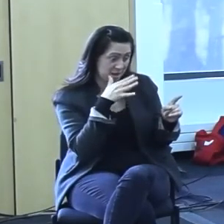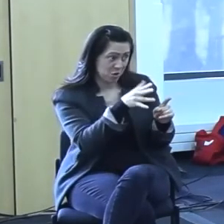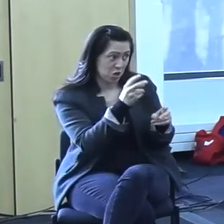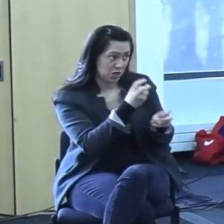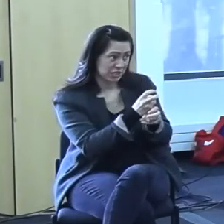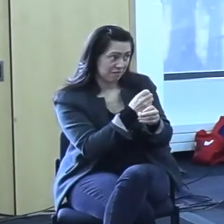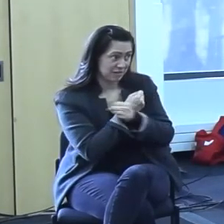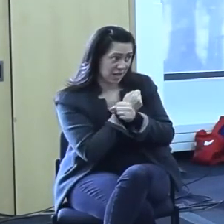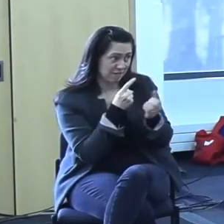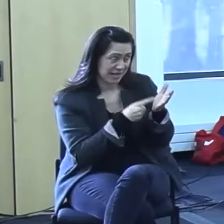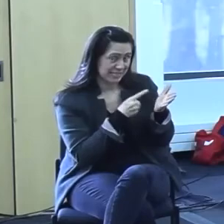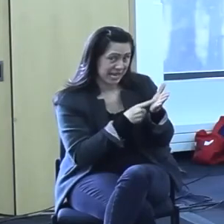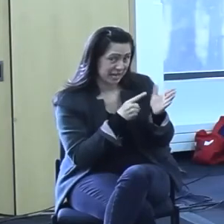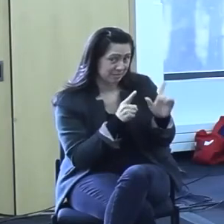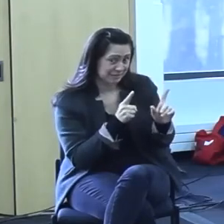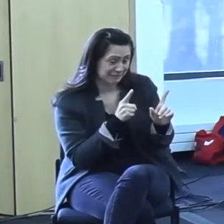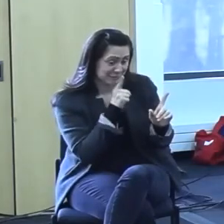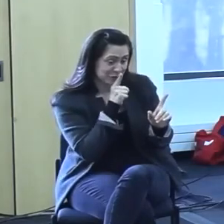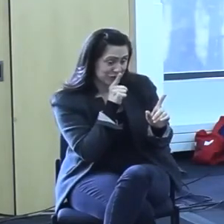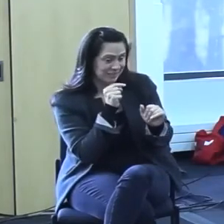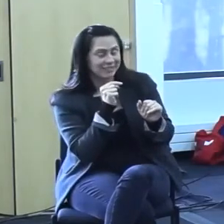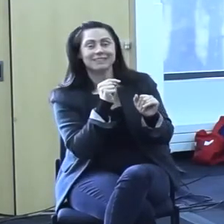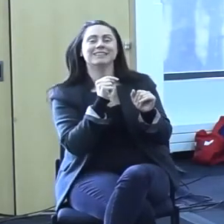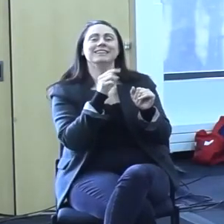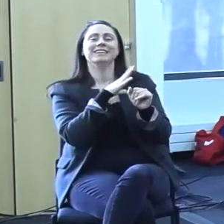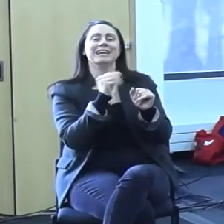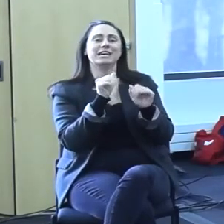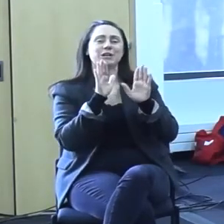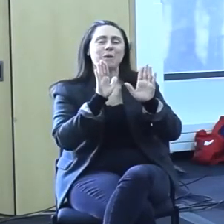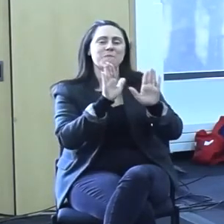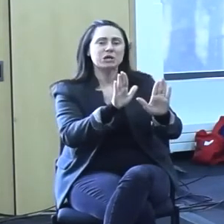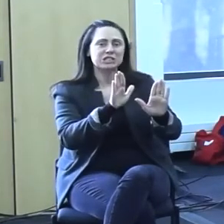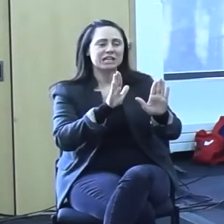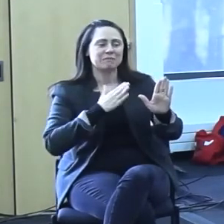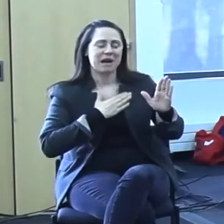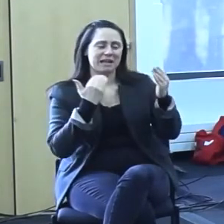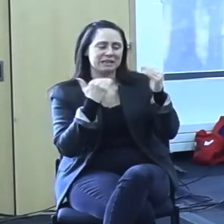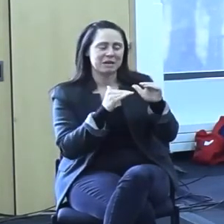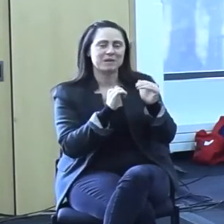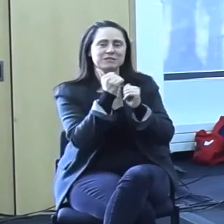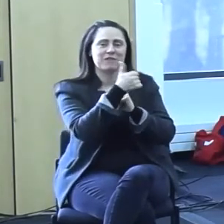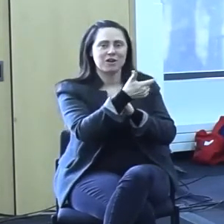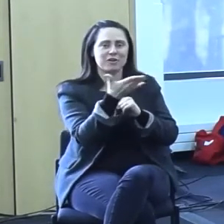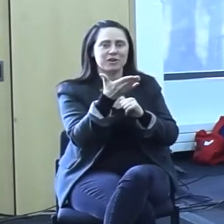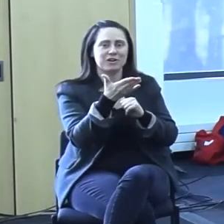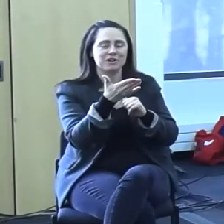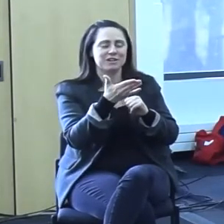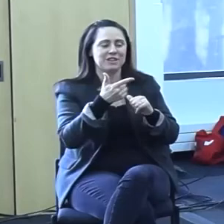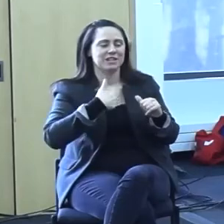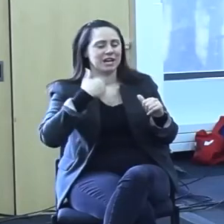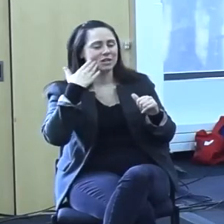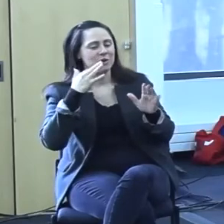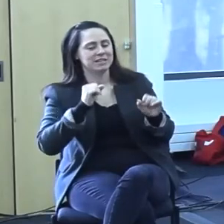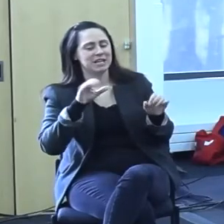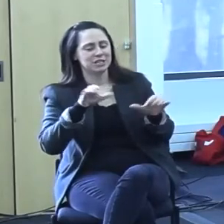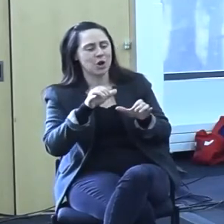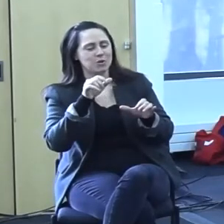times, pushing my boundaries farther than I knew I could go, but she's a mom, so she knows everything.